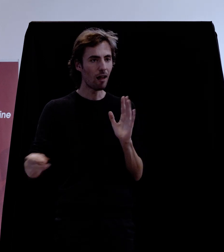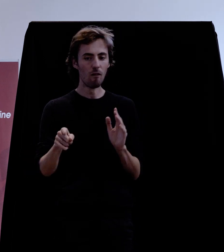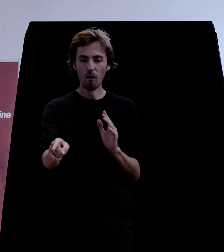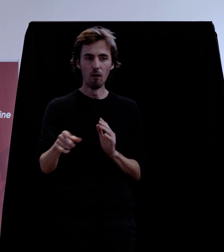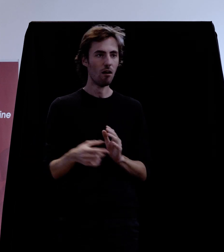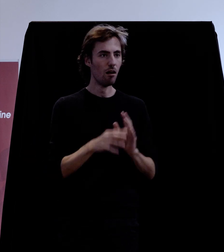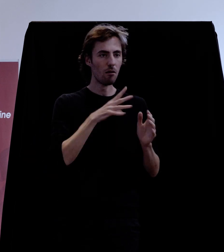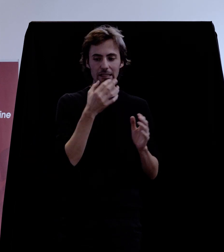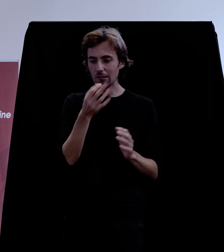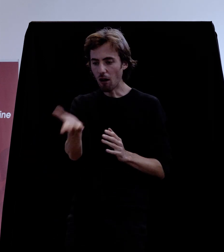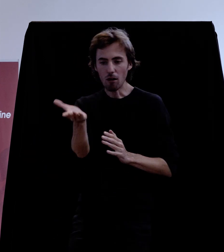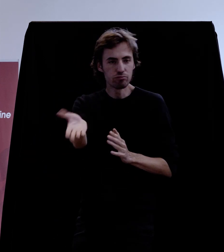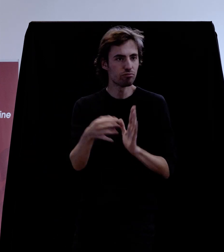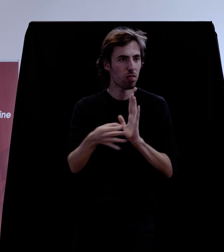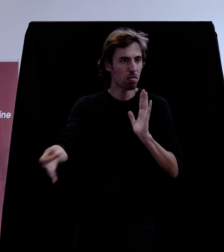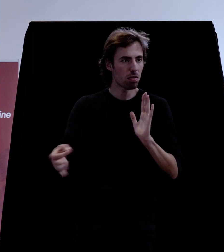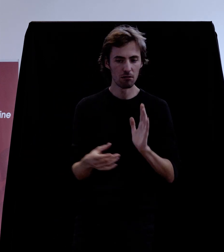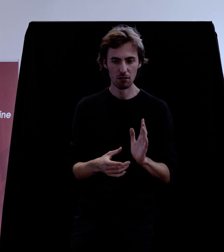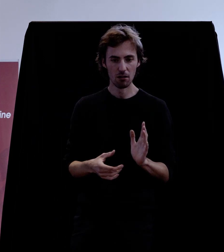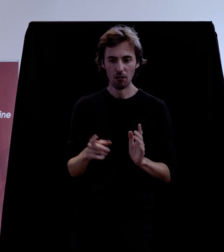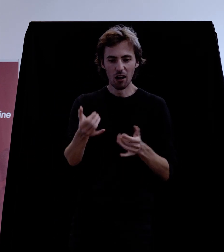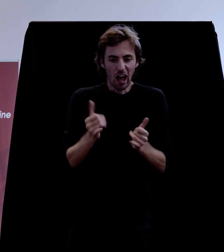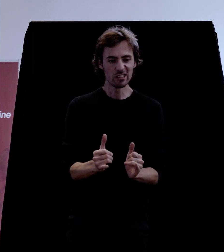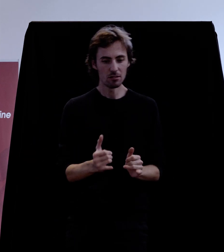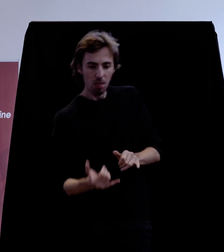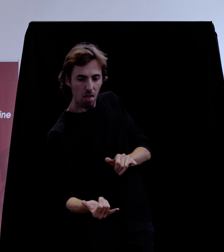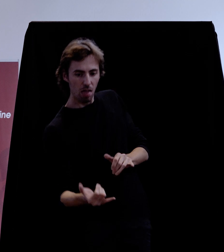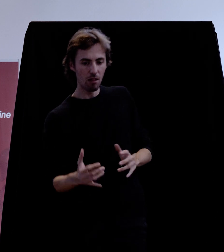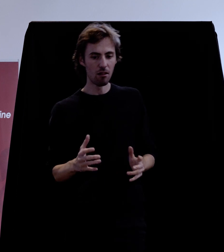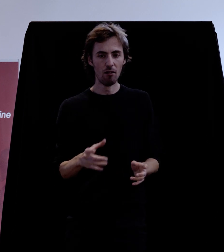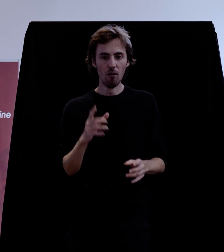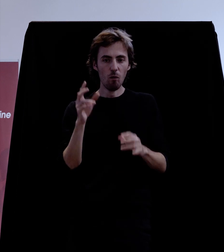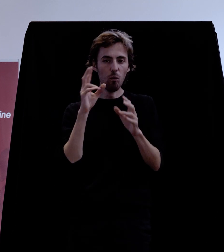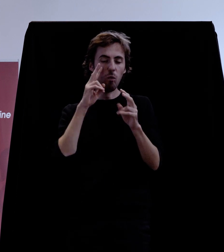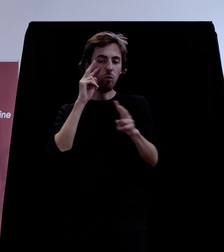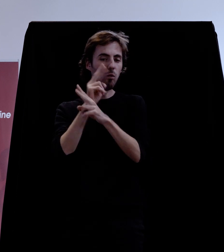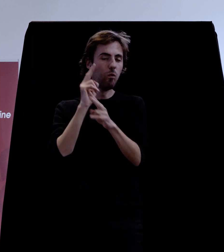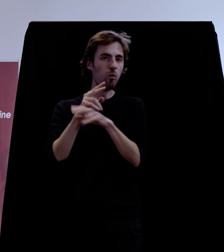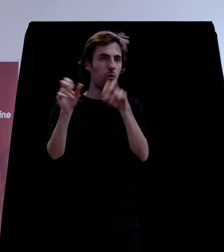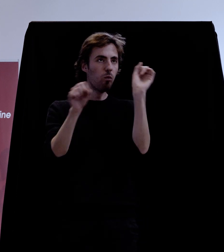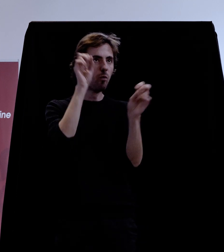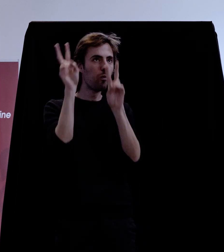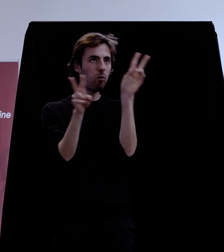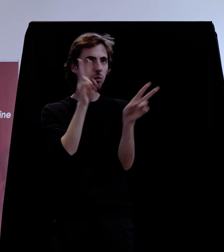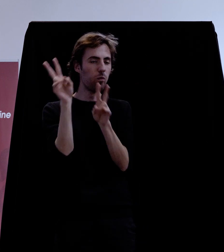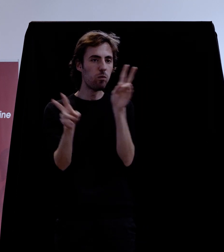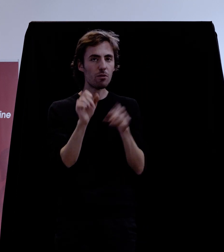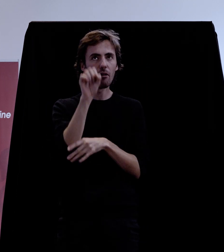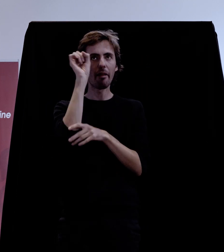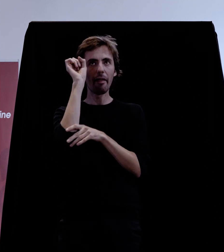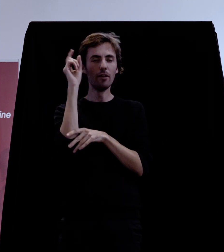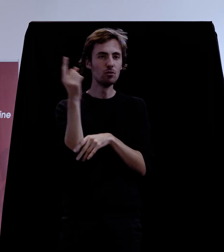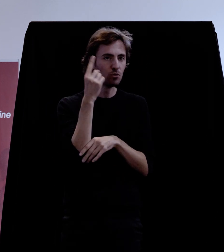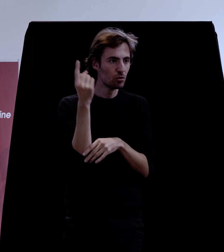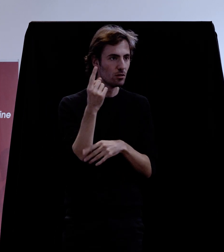sit up properly. They don't pay attention. They've always got their head down on their desk, on their arm.